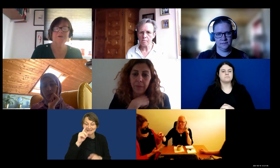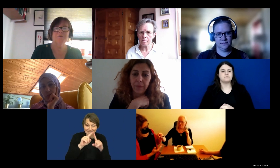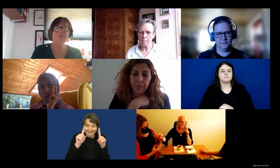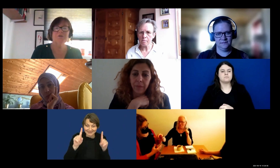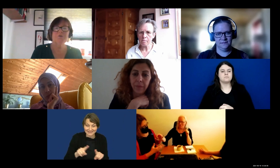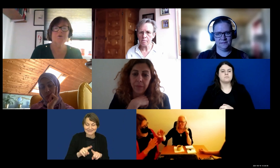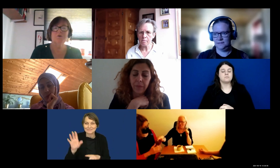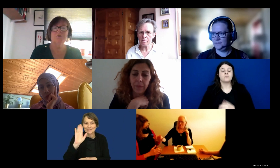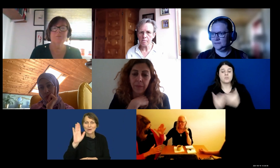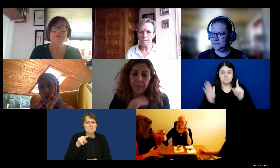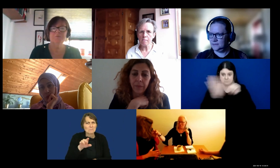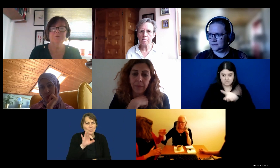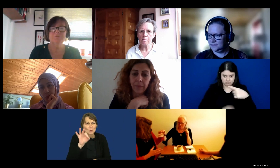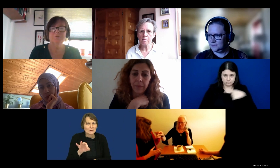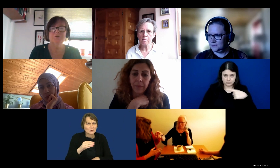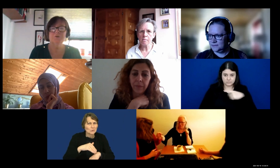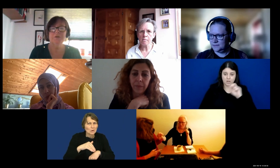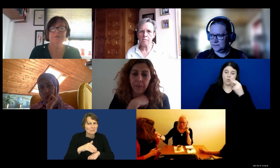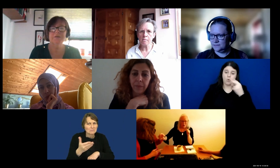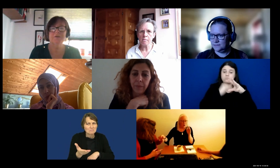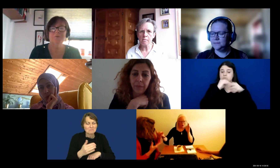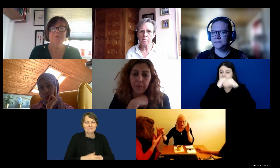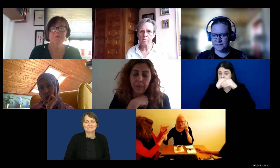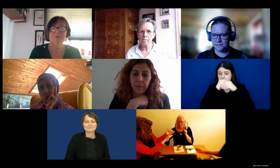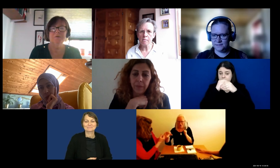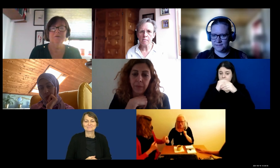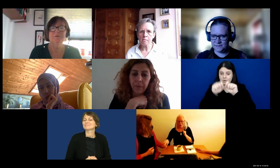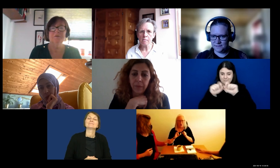has a question or comment and will join us. Thank you.